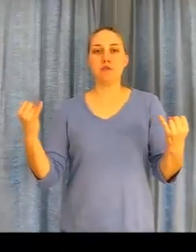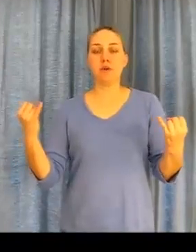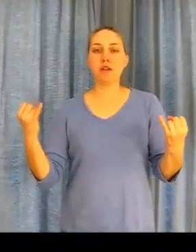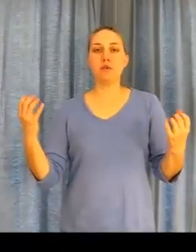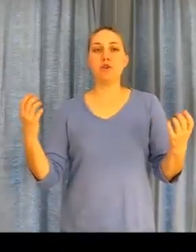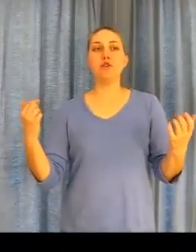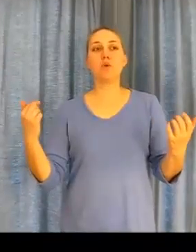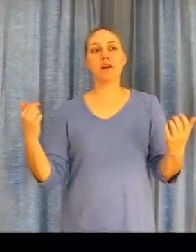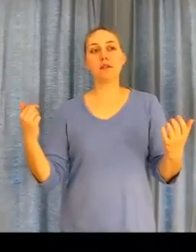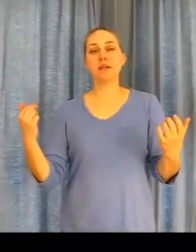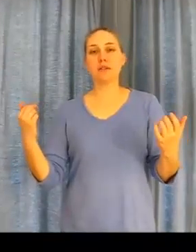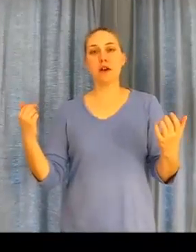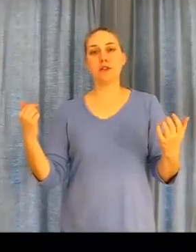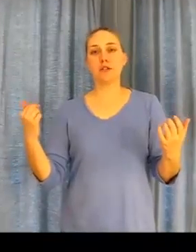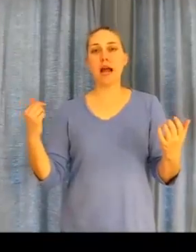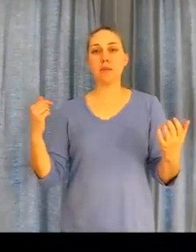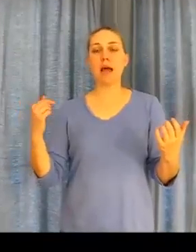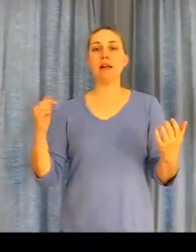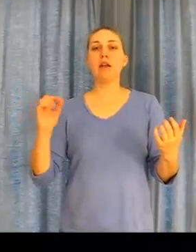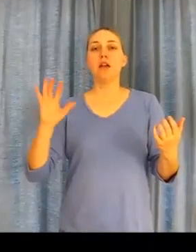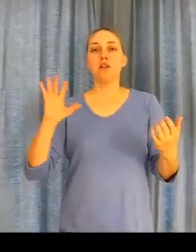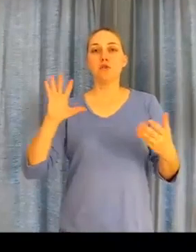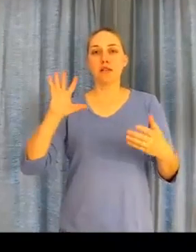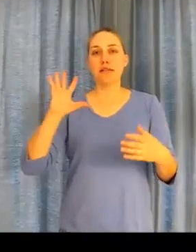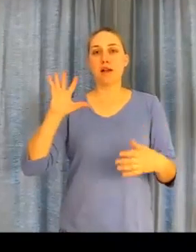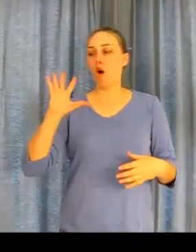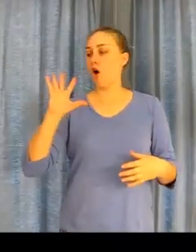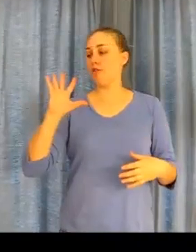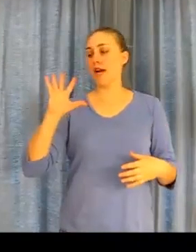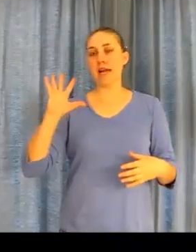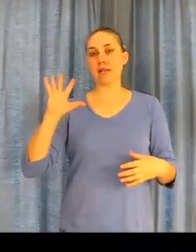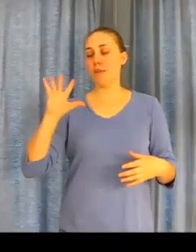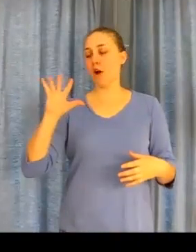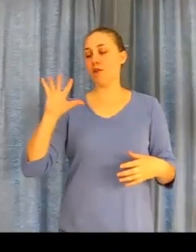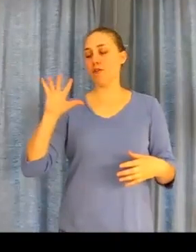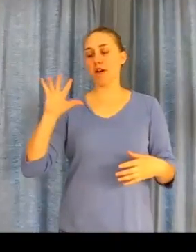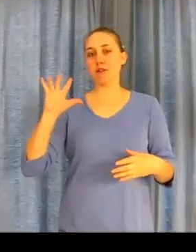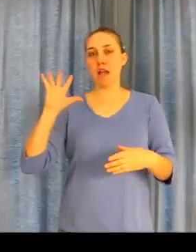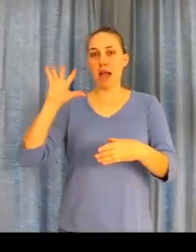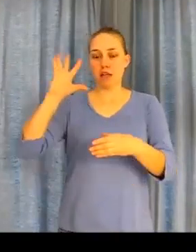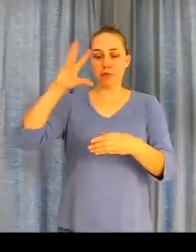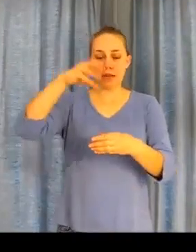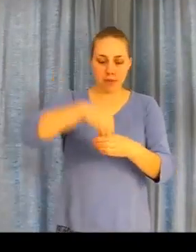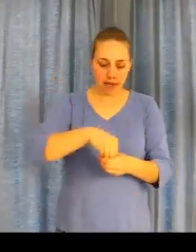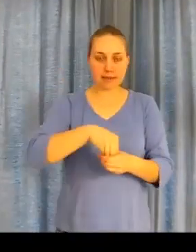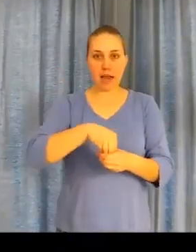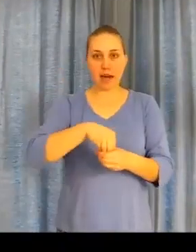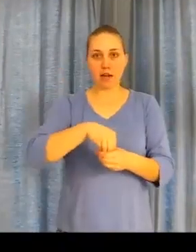that you are including yourself in your timeline, you just take all of your fingers, and you put them inside your